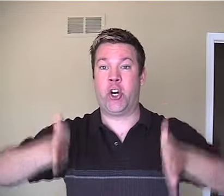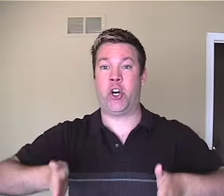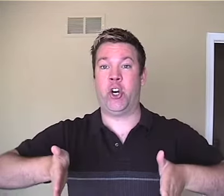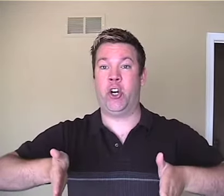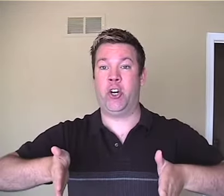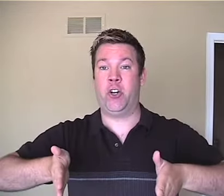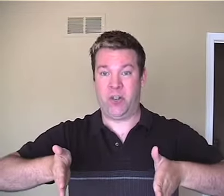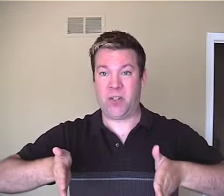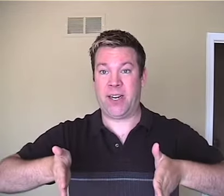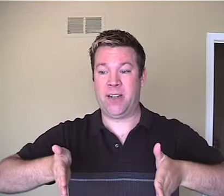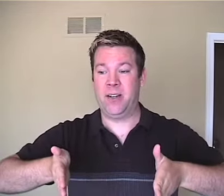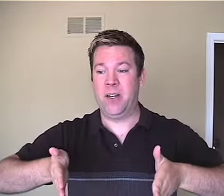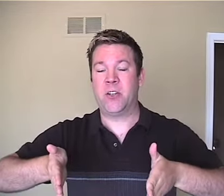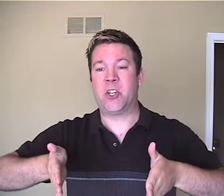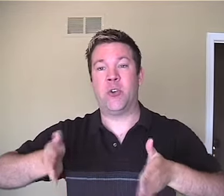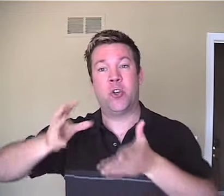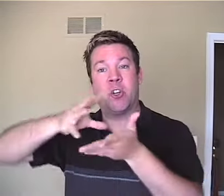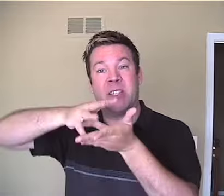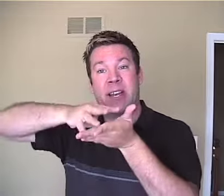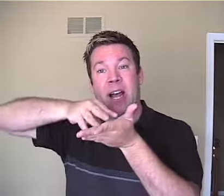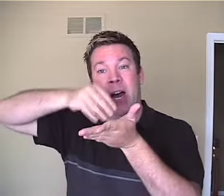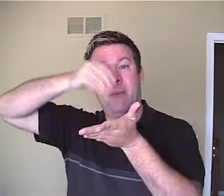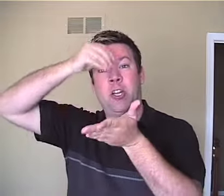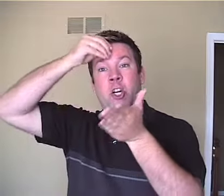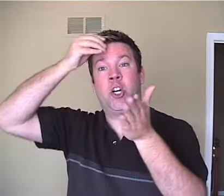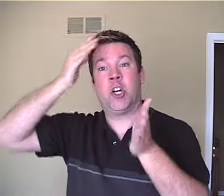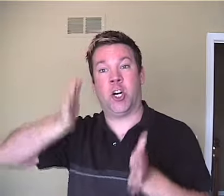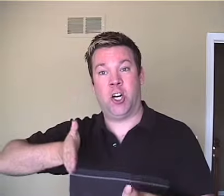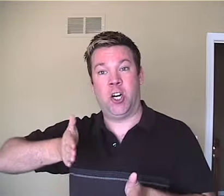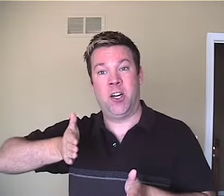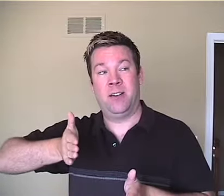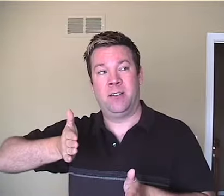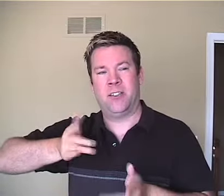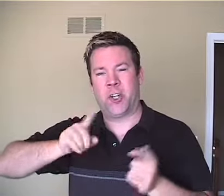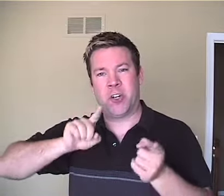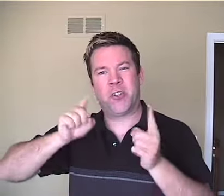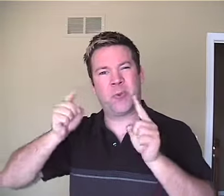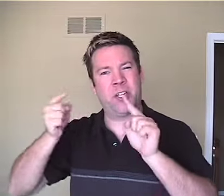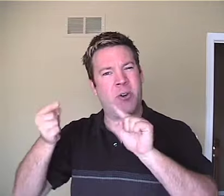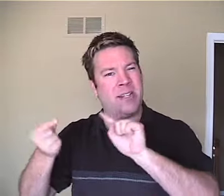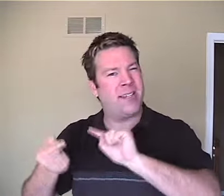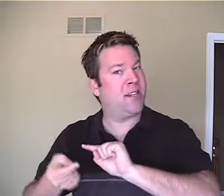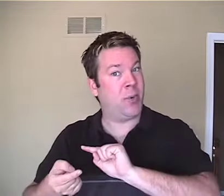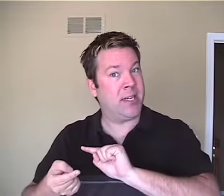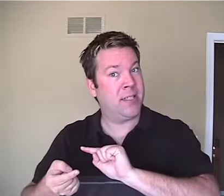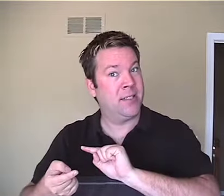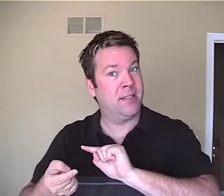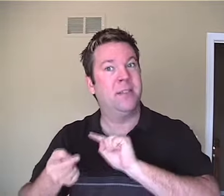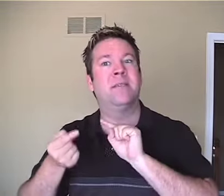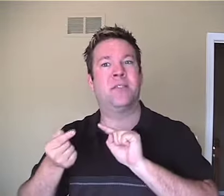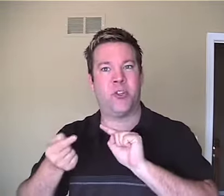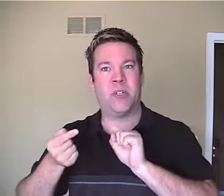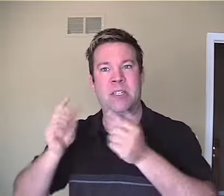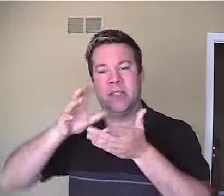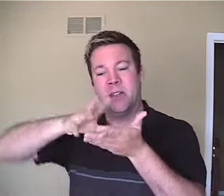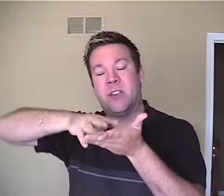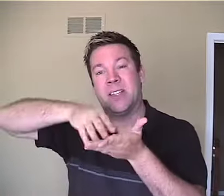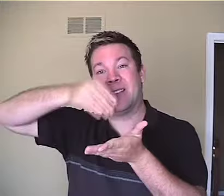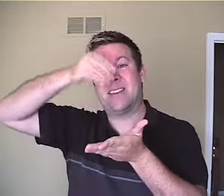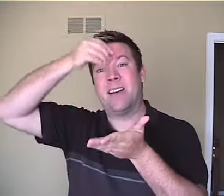Teach-er. Okay? So you could say, I'm a learner. Learner is really translated to what? Student. So that's the sign